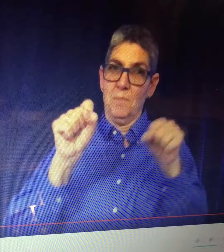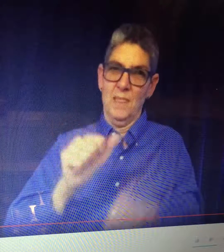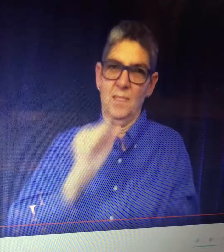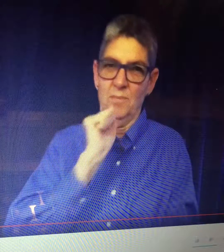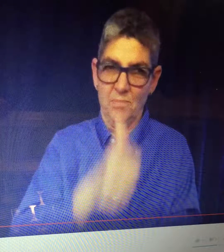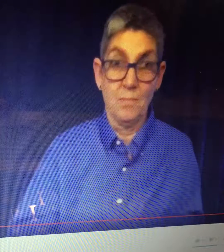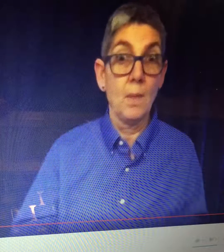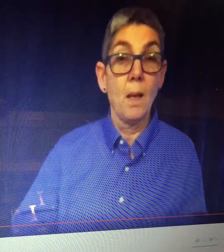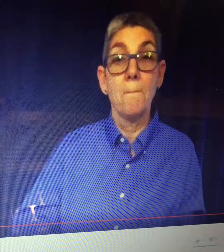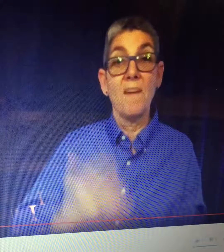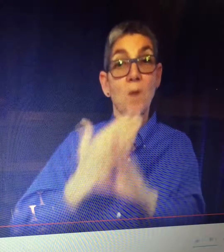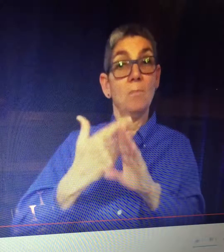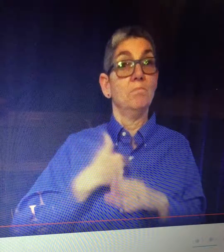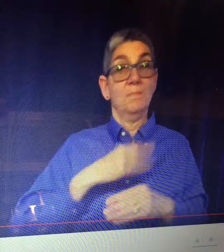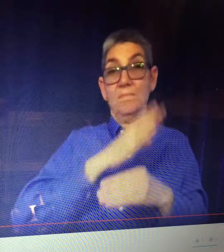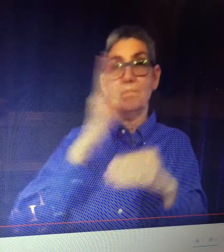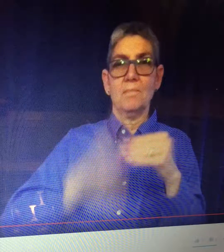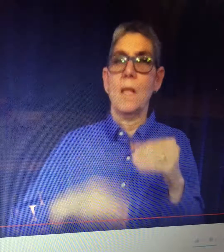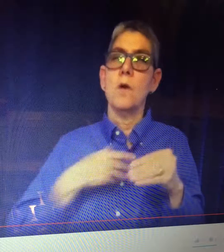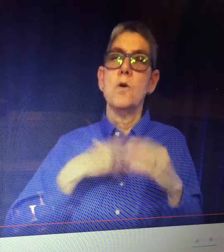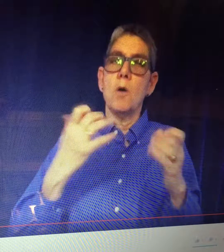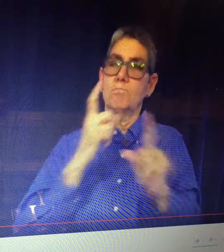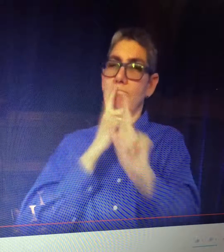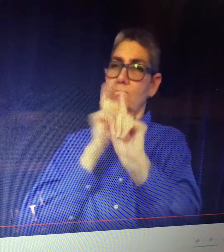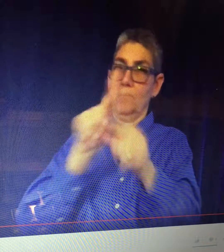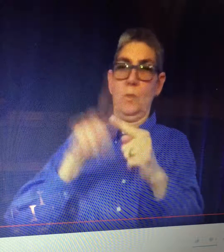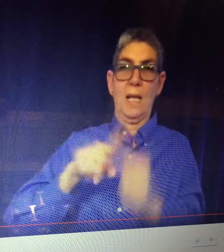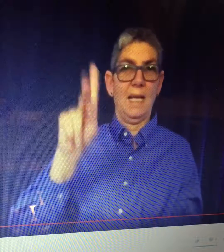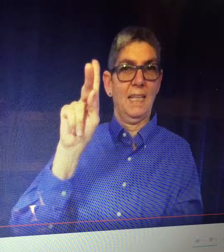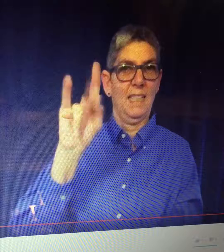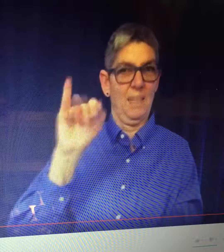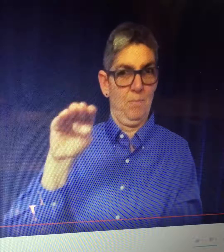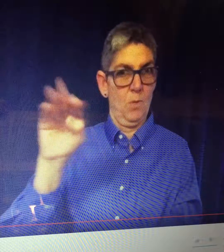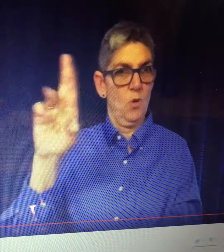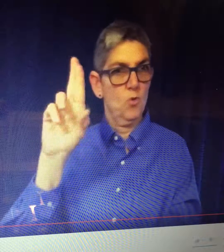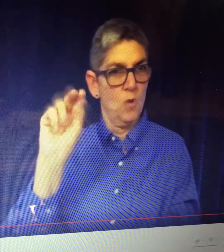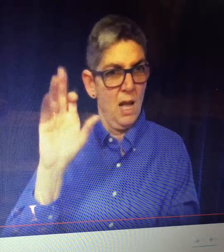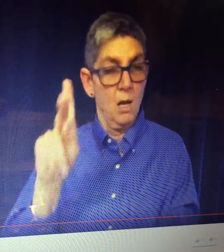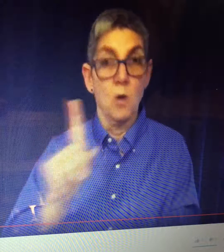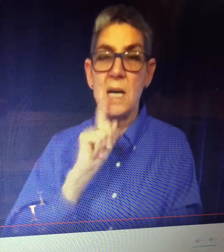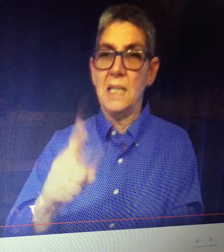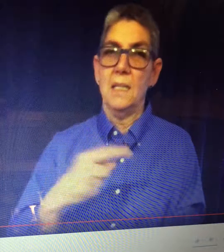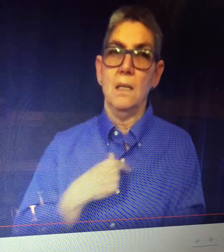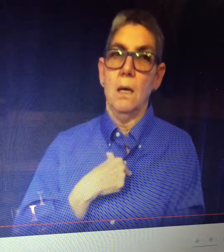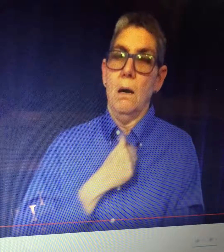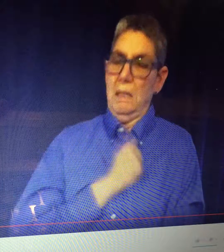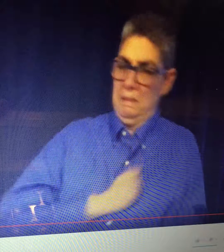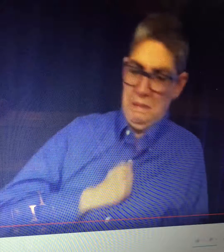continue to discuss and keep going, because in the end, this is what's important.